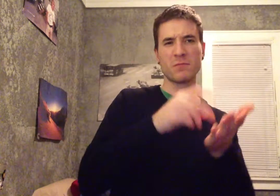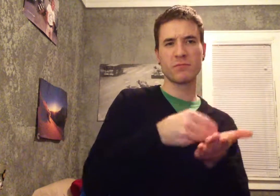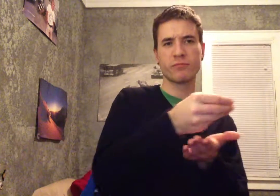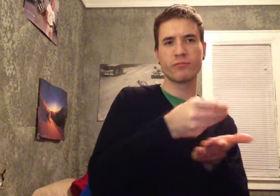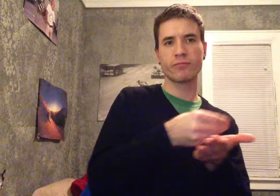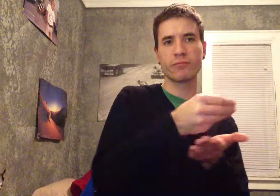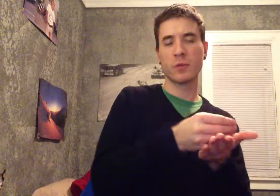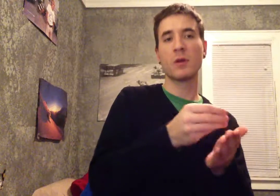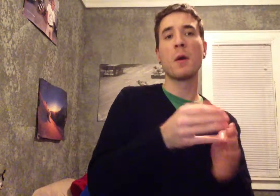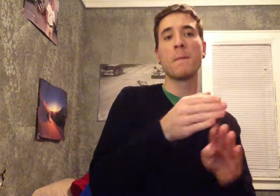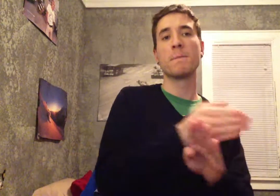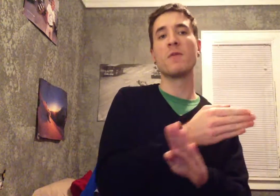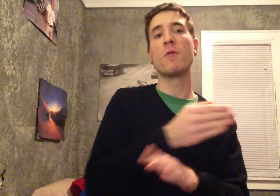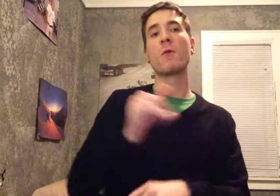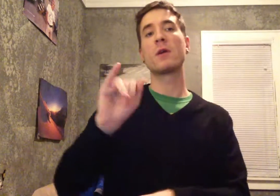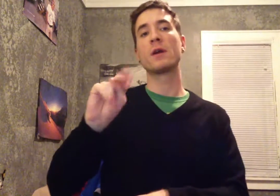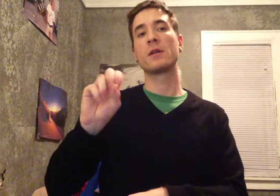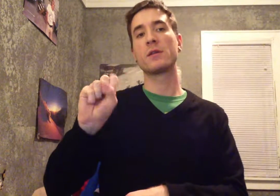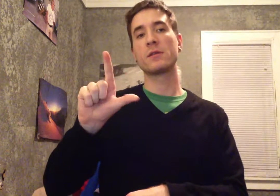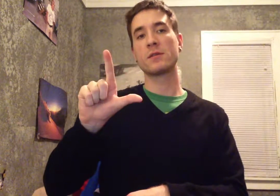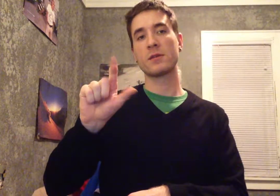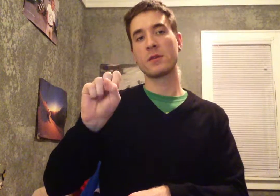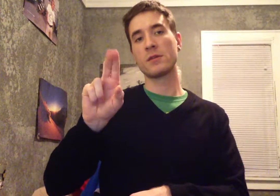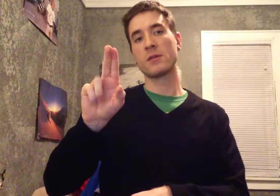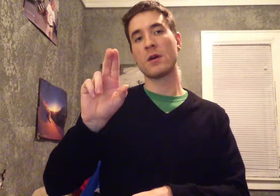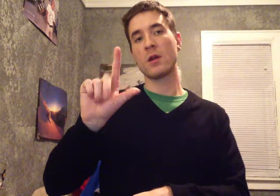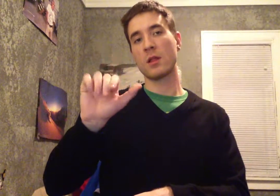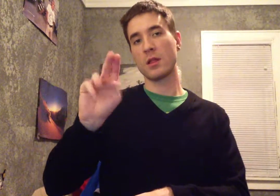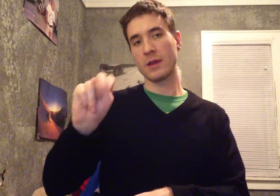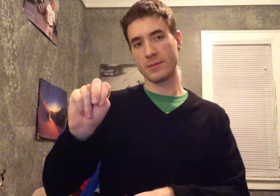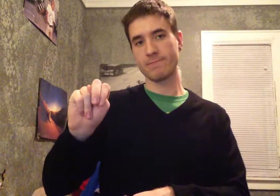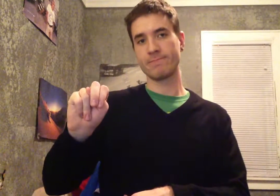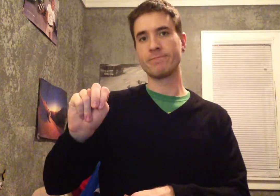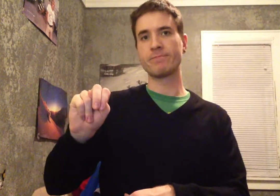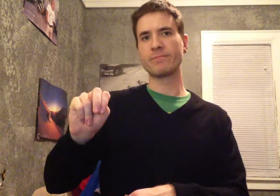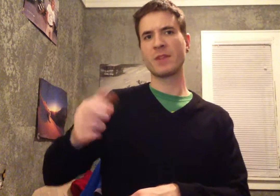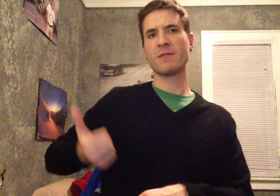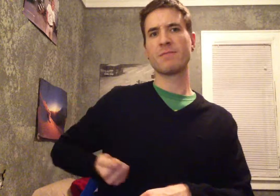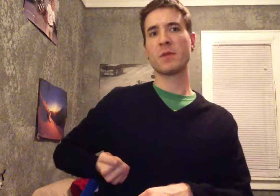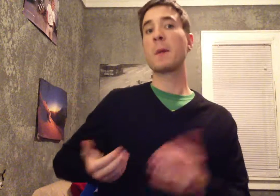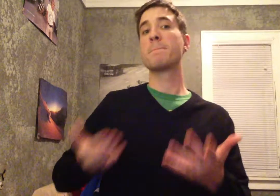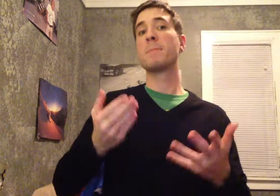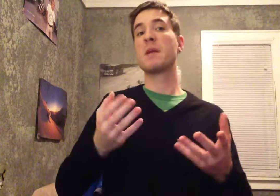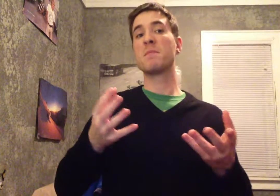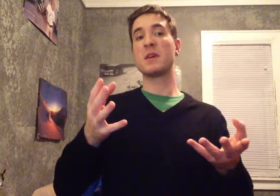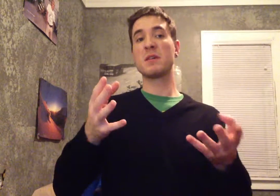a combination of insulin and oral medications. If you're pregnant or plan on becoming